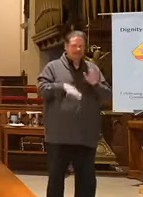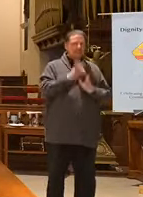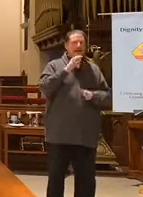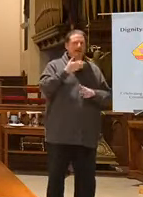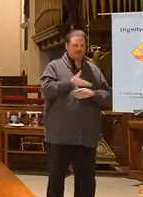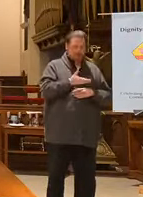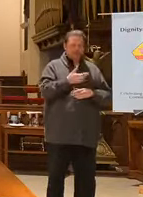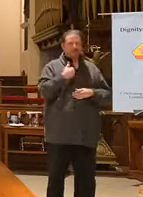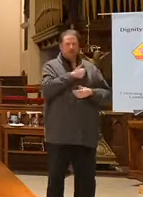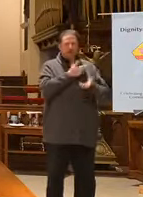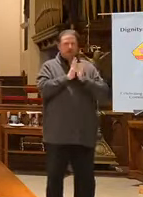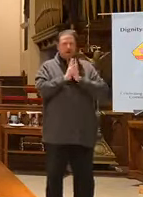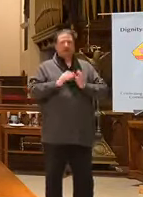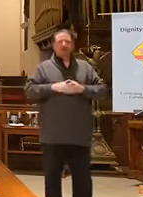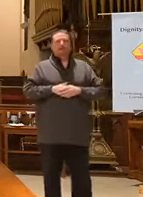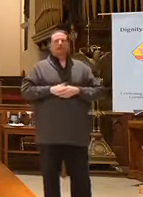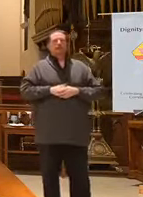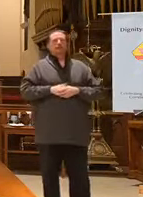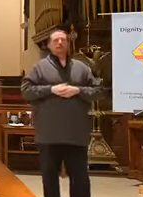We pray.